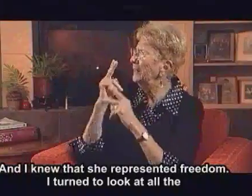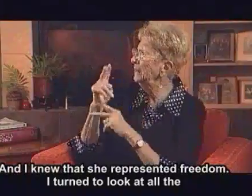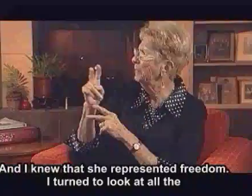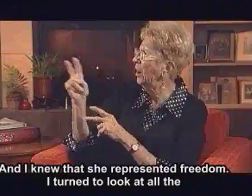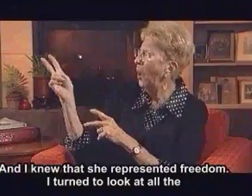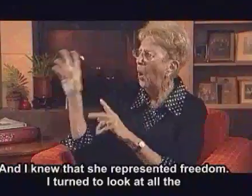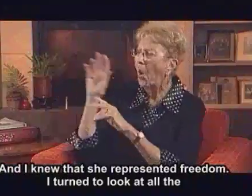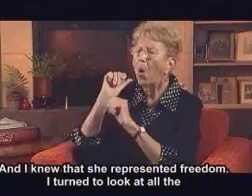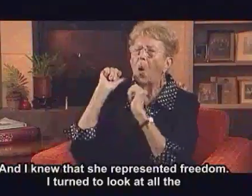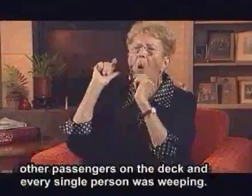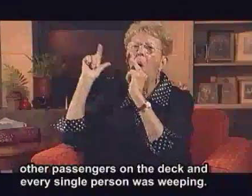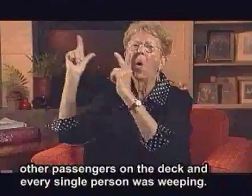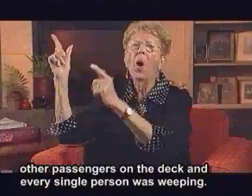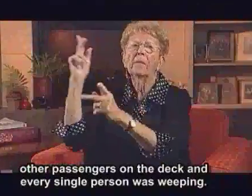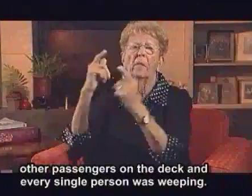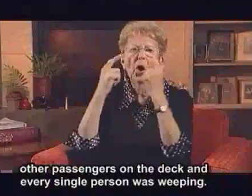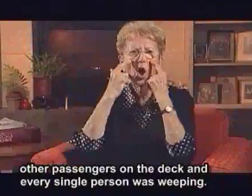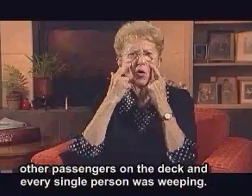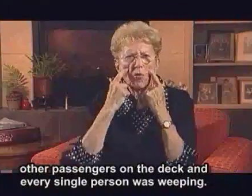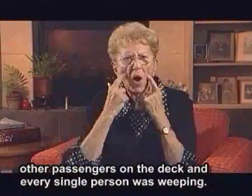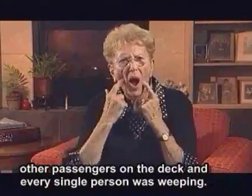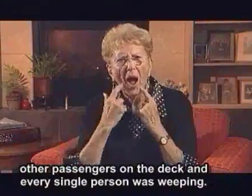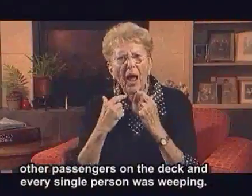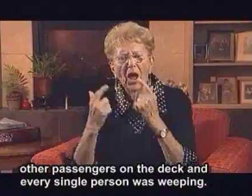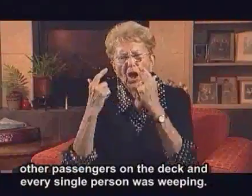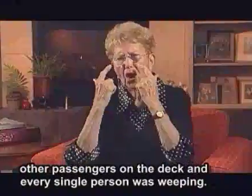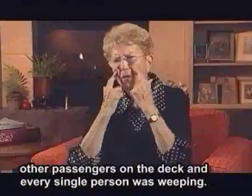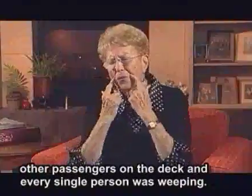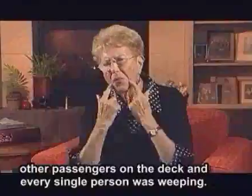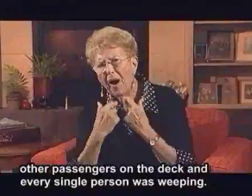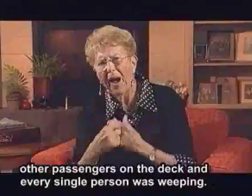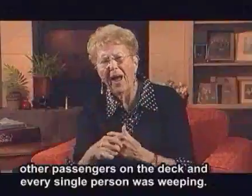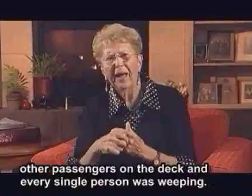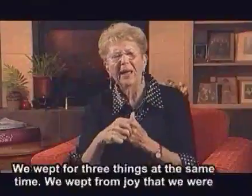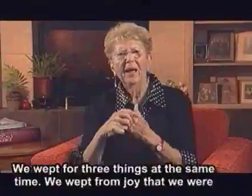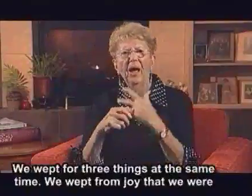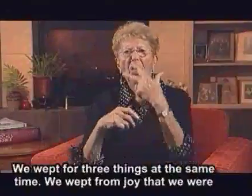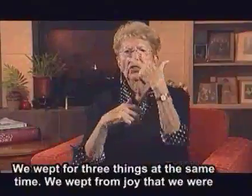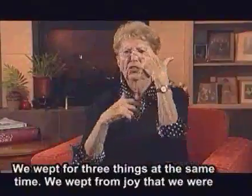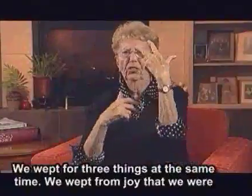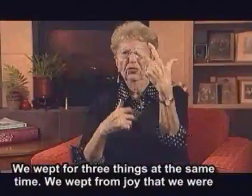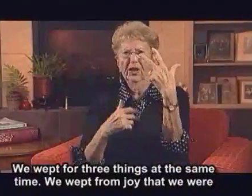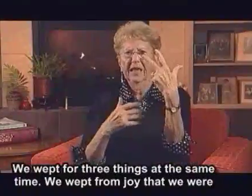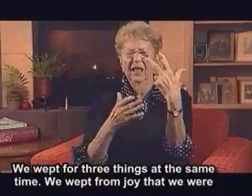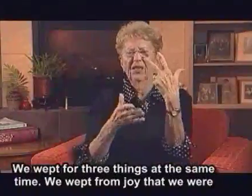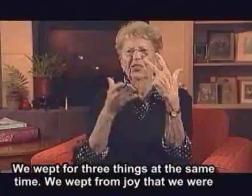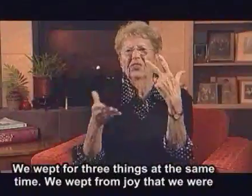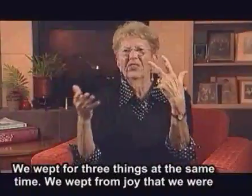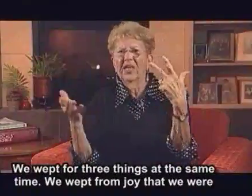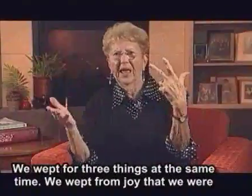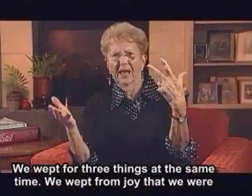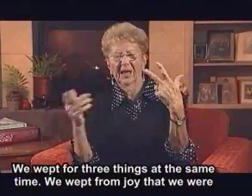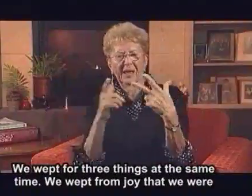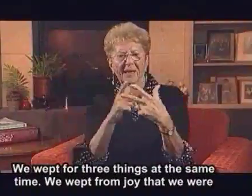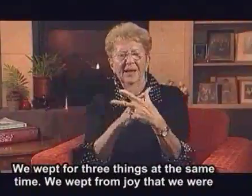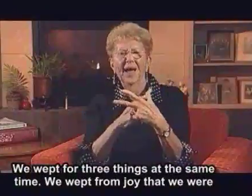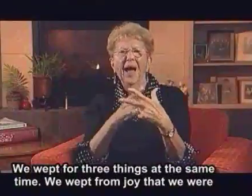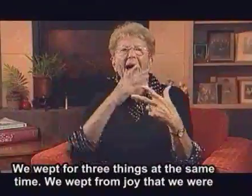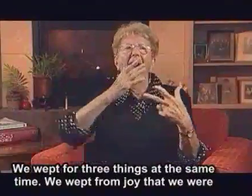at all the other passengers on the deck, and every single person was weeping. We wept for 3 things at the